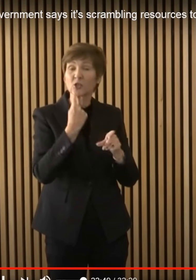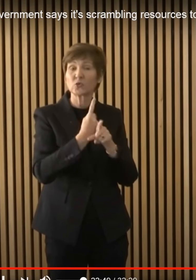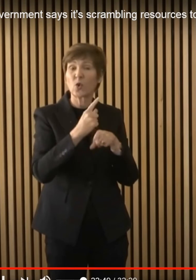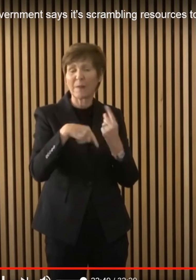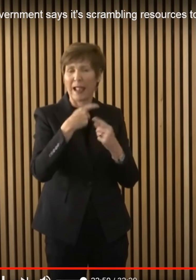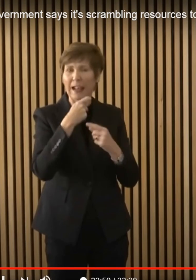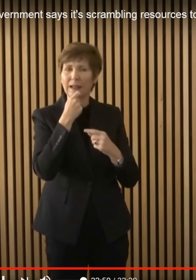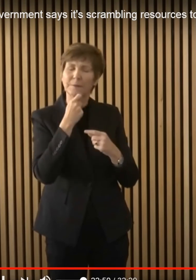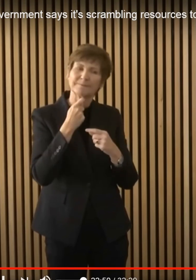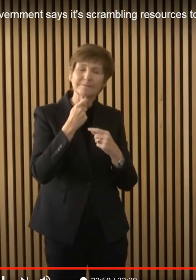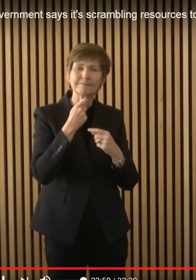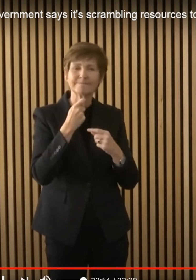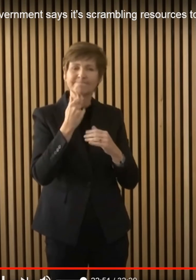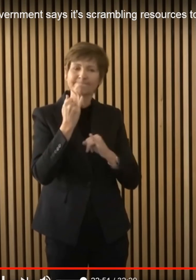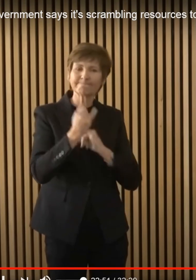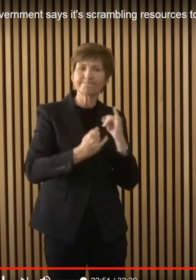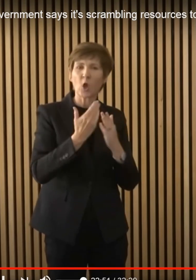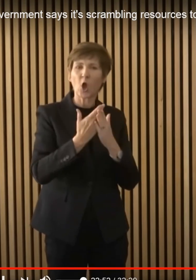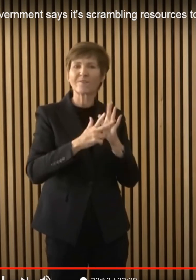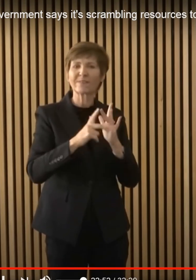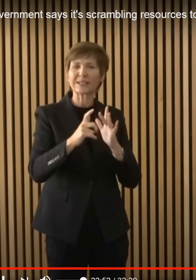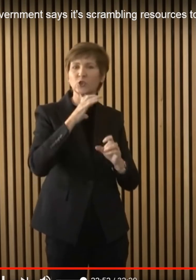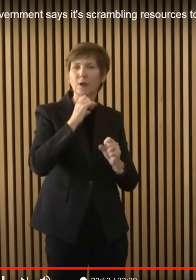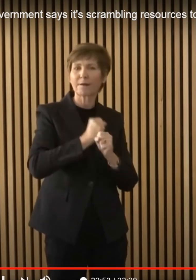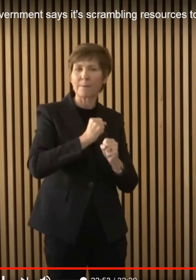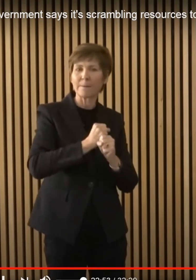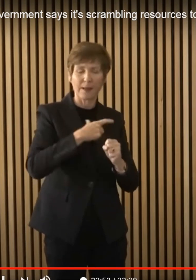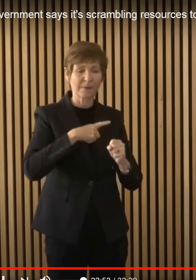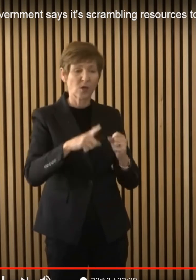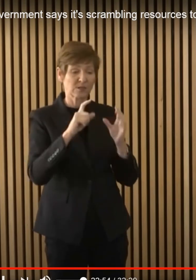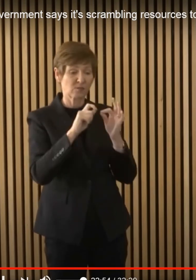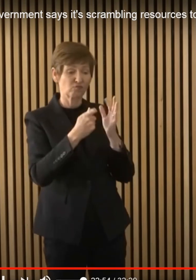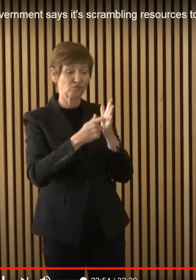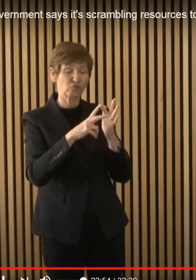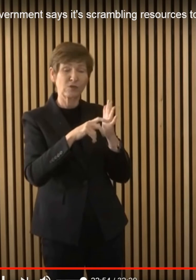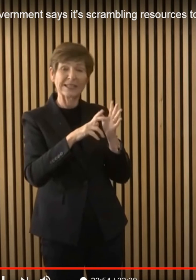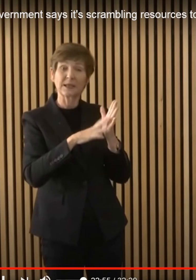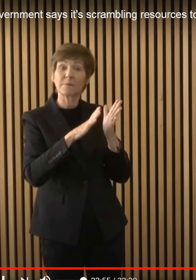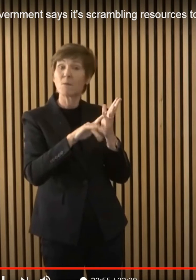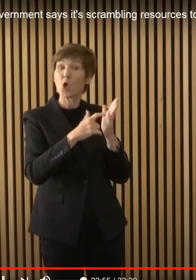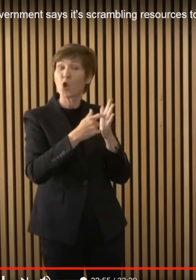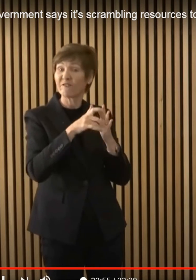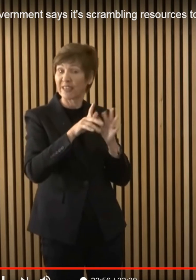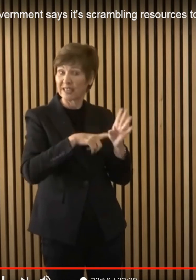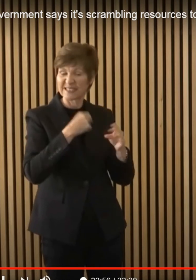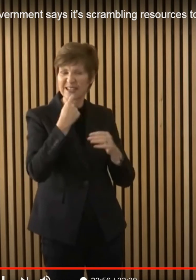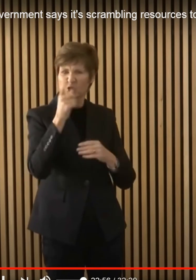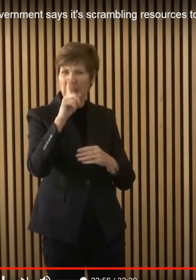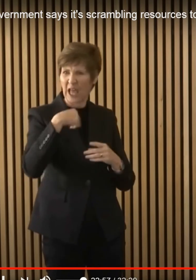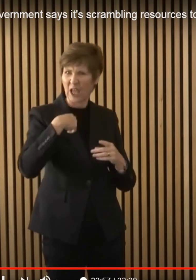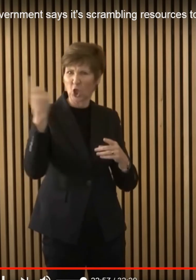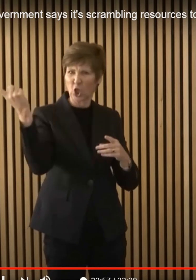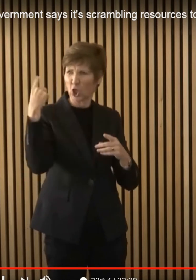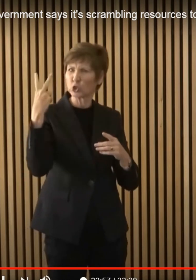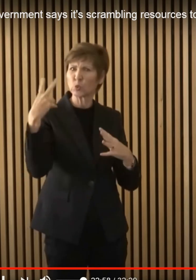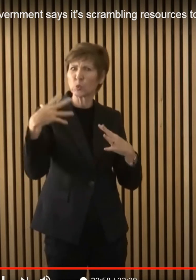a request to have it stopped Sunday. Was there any frustration on your behalf of this to be suspended sooner, given that we